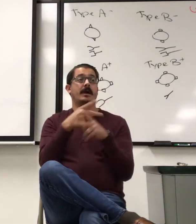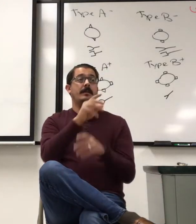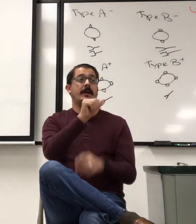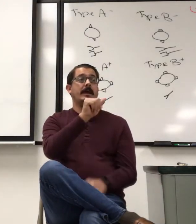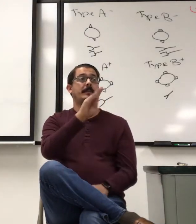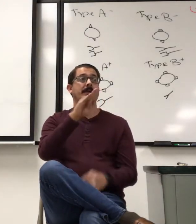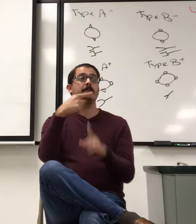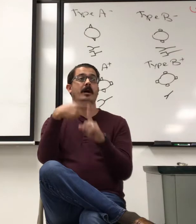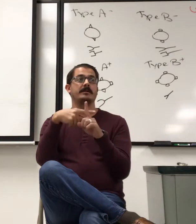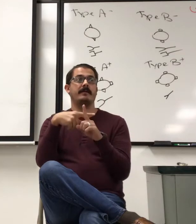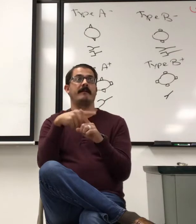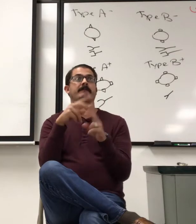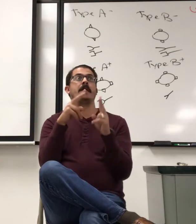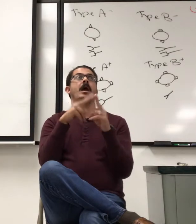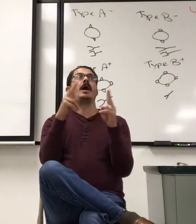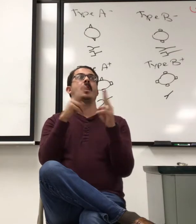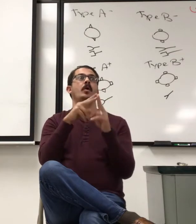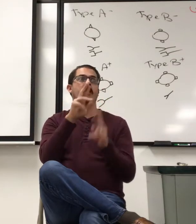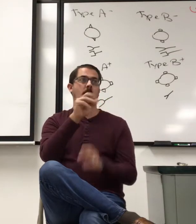AB positive, very rare.